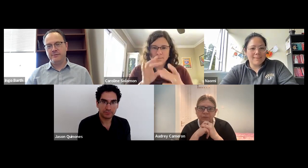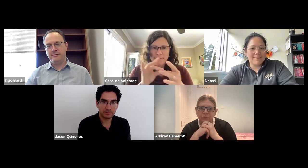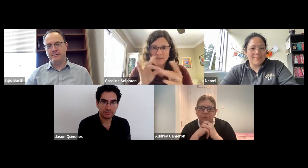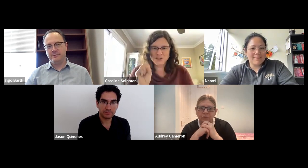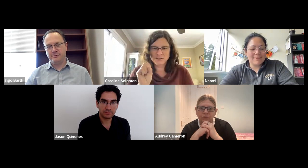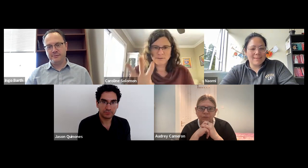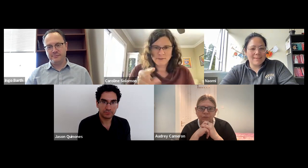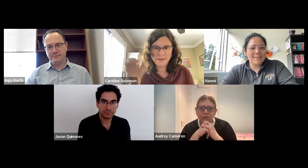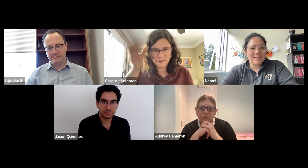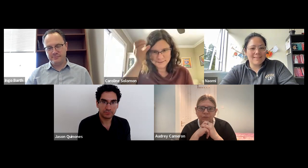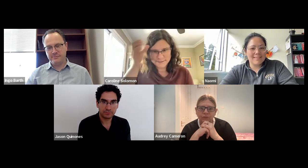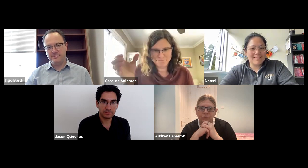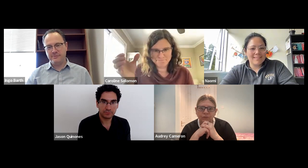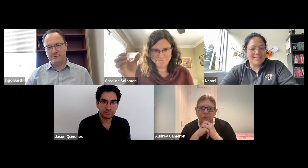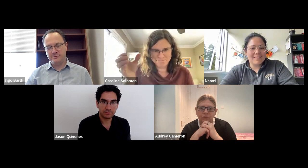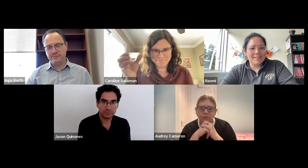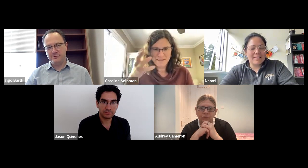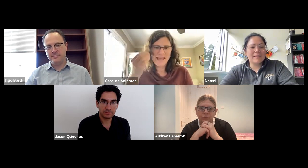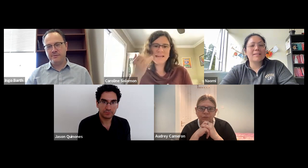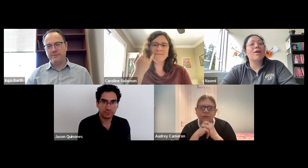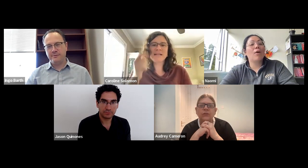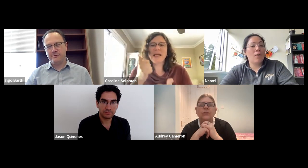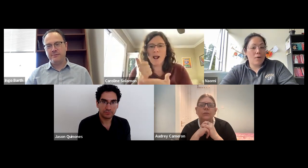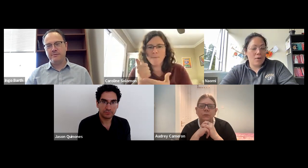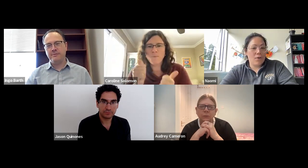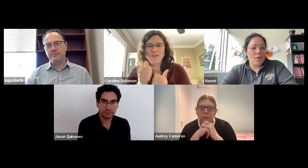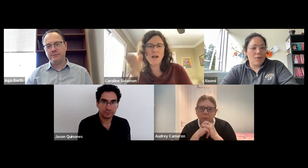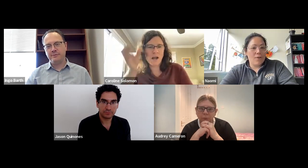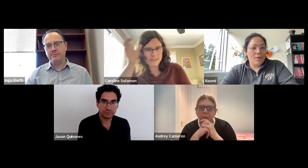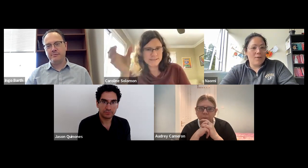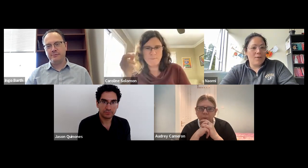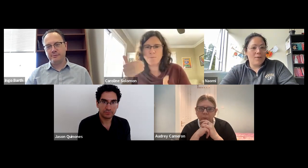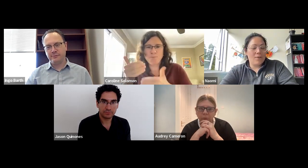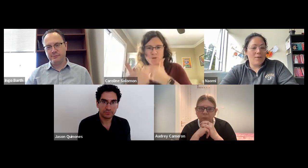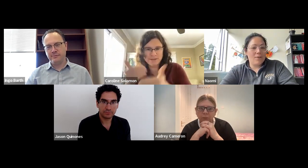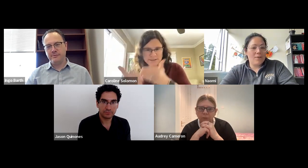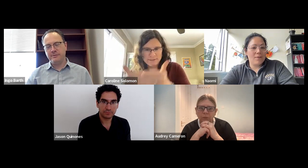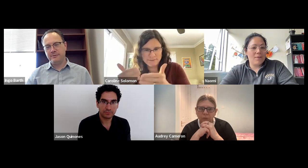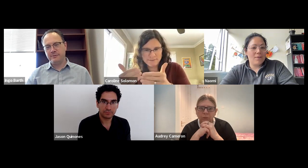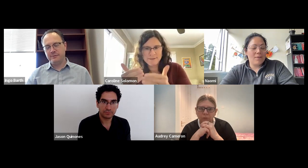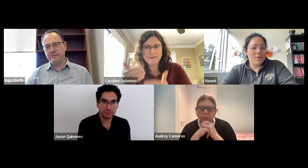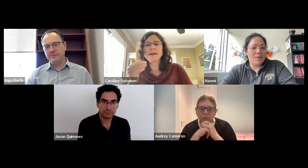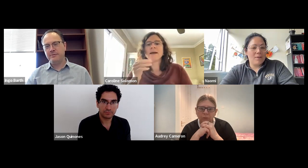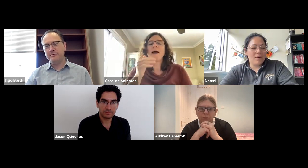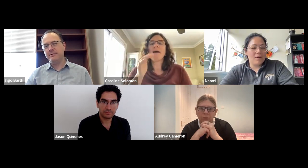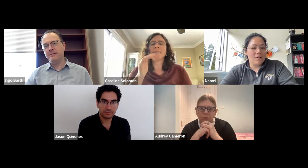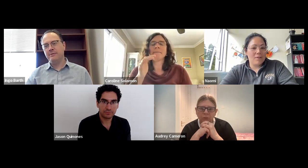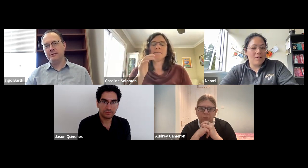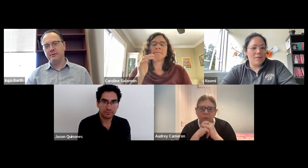you know, whoever volunteers, or maybe they can private message, they can send something out that's a concept, like a conceptual